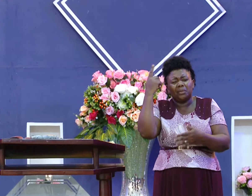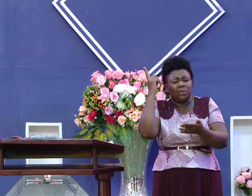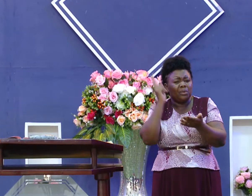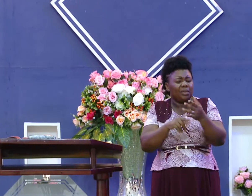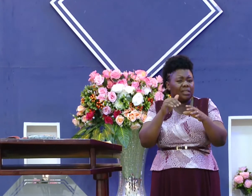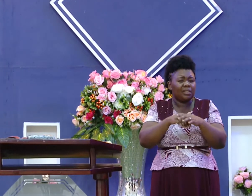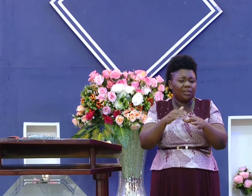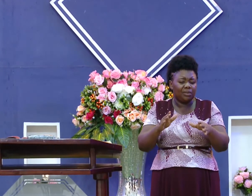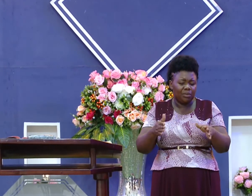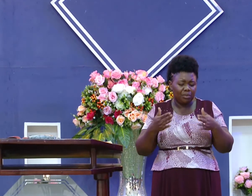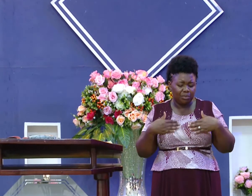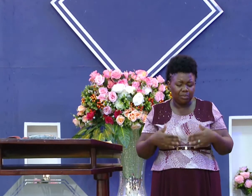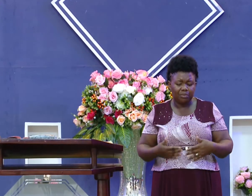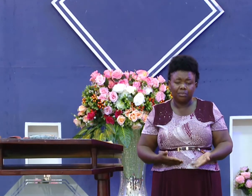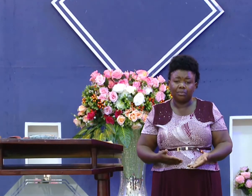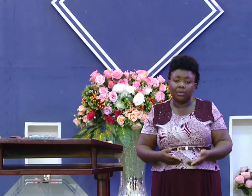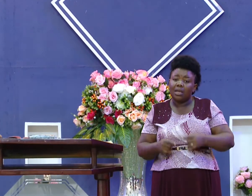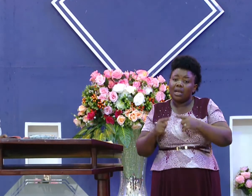Sometimes you may not know what is within you.